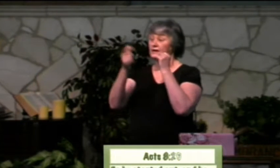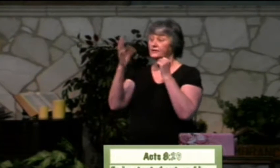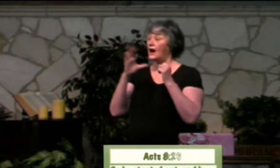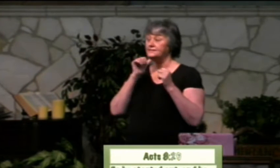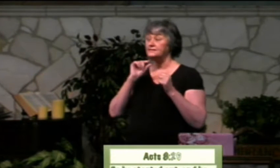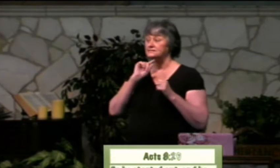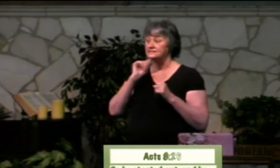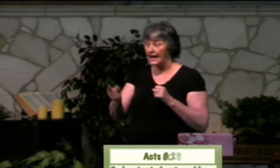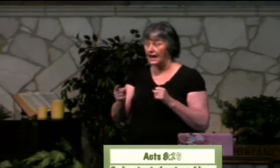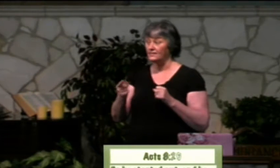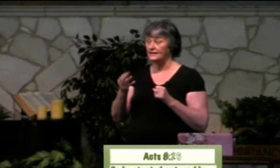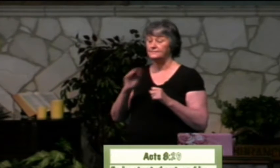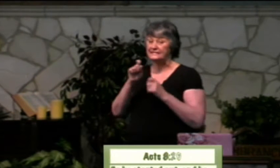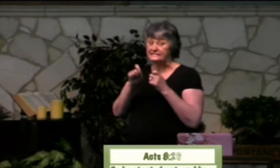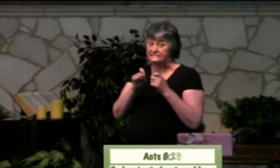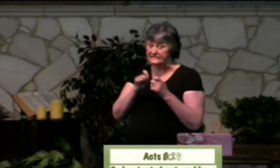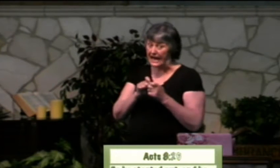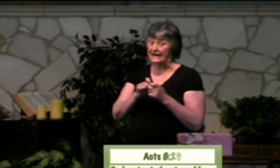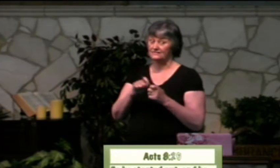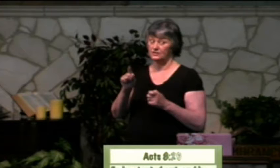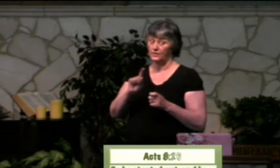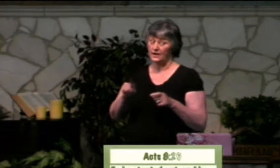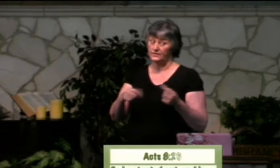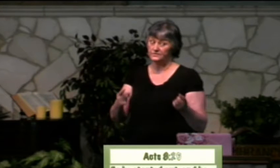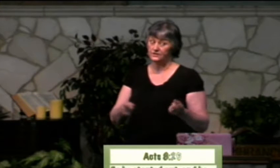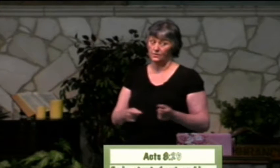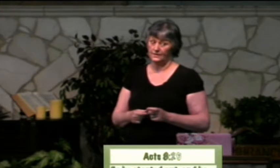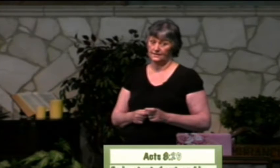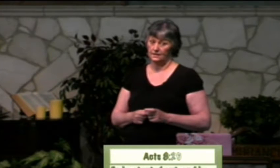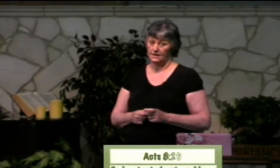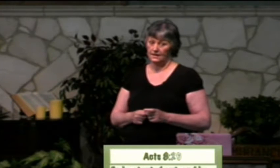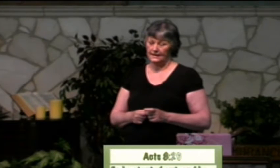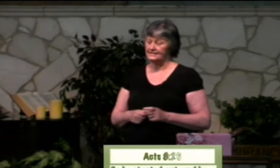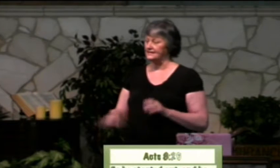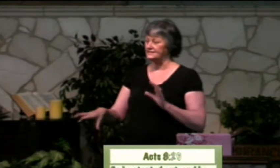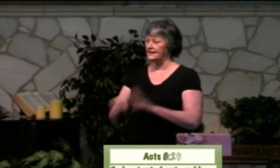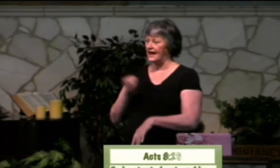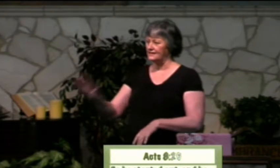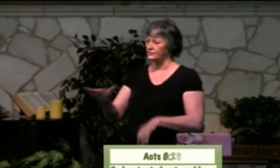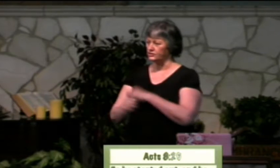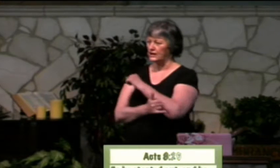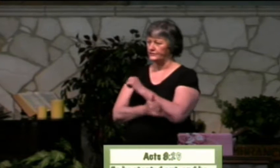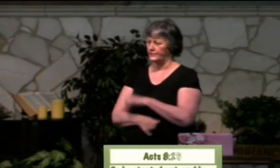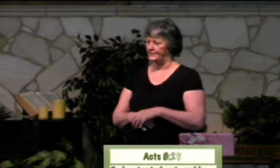God didn't tell him exactly where he was going. He said, get out of your country.